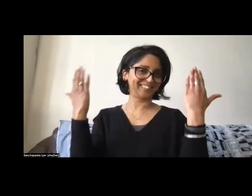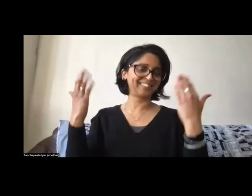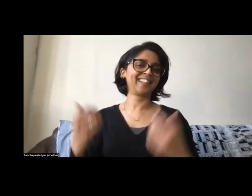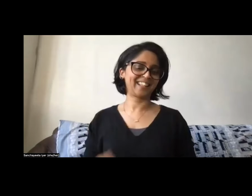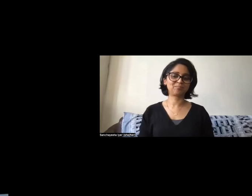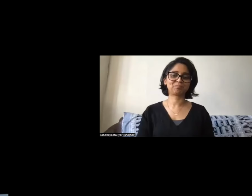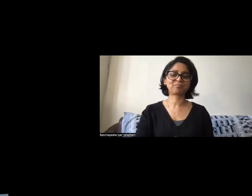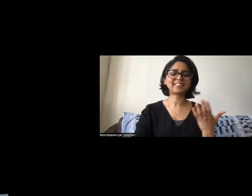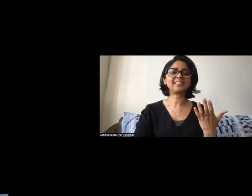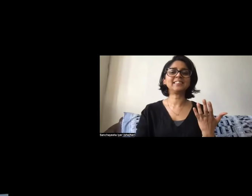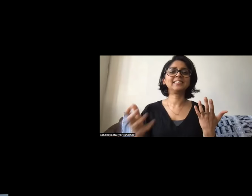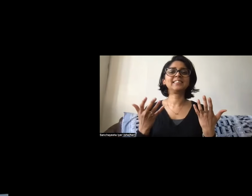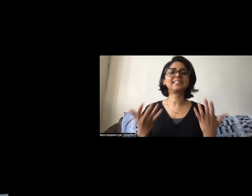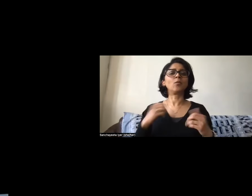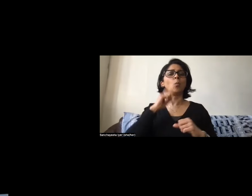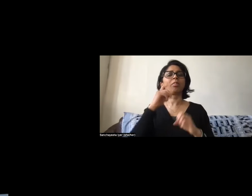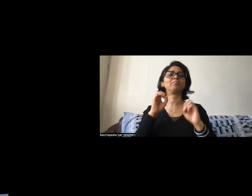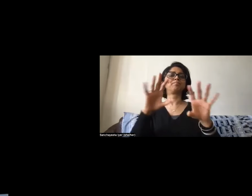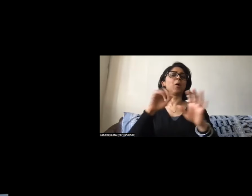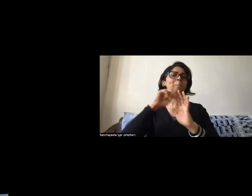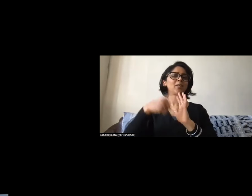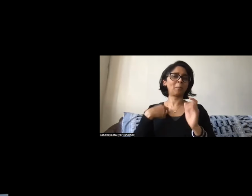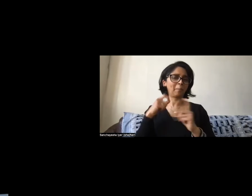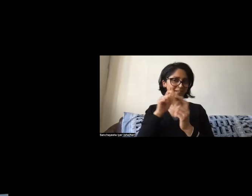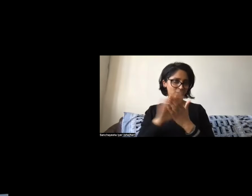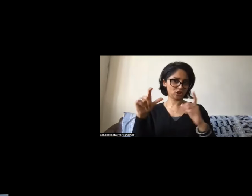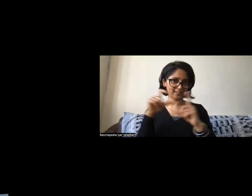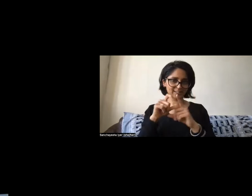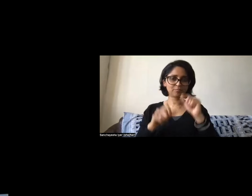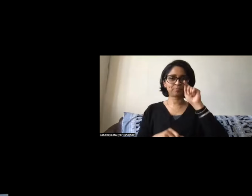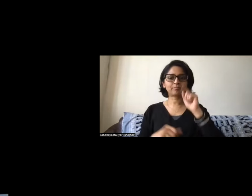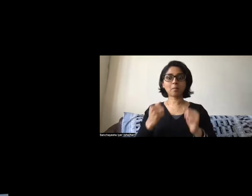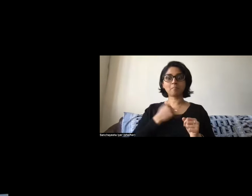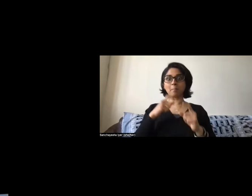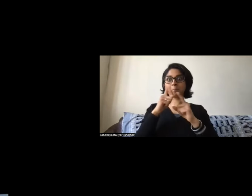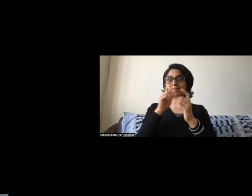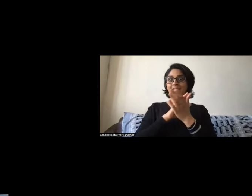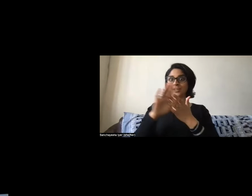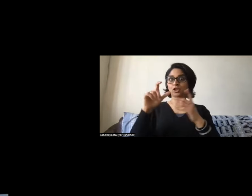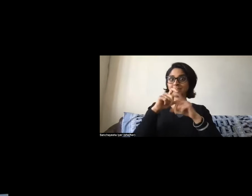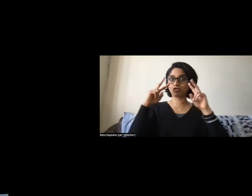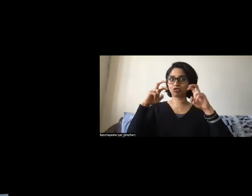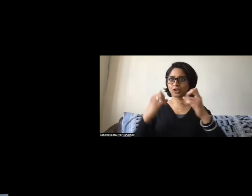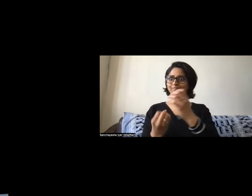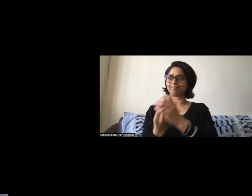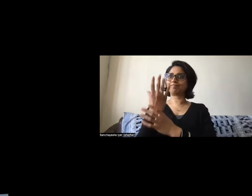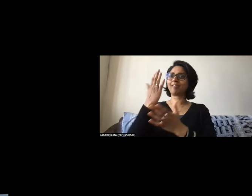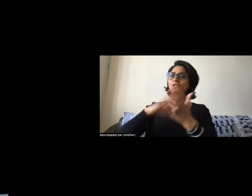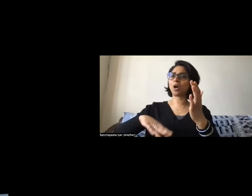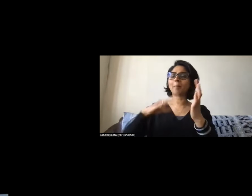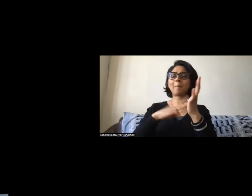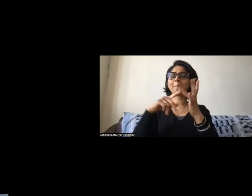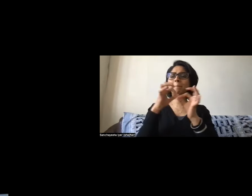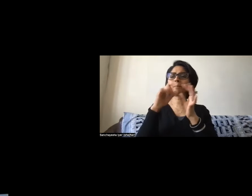So when we're thinking about International Women's Day, this is very applicable. So first I want to talk about my project and the PhD